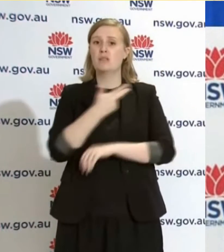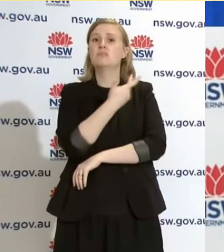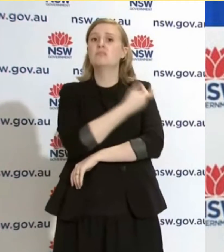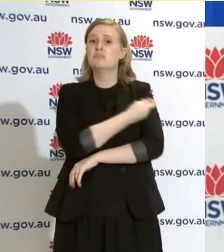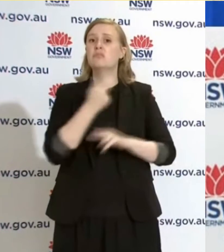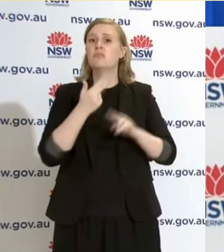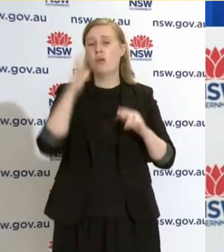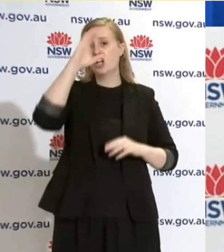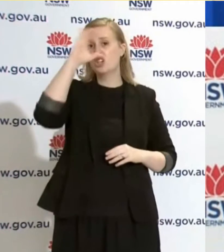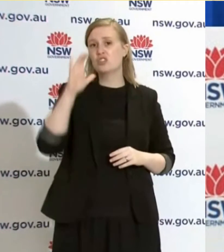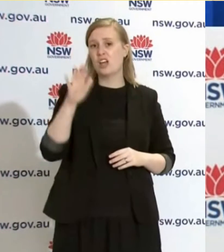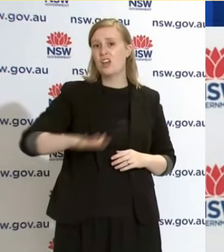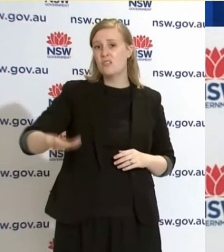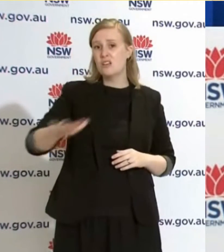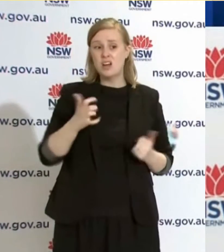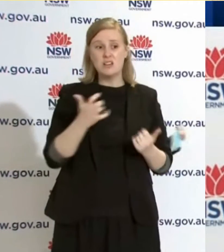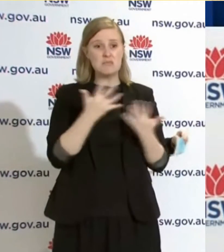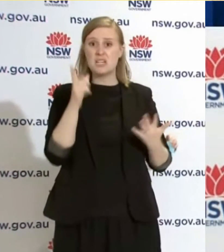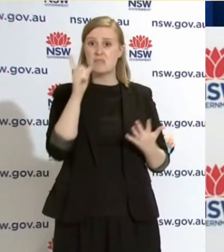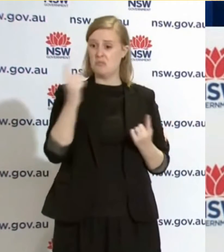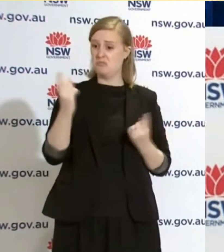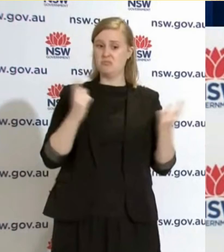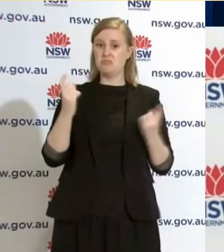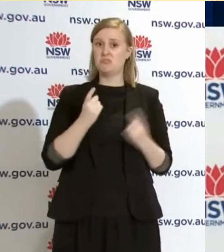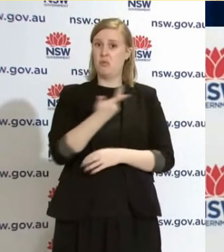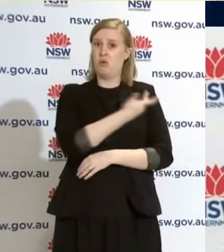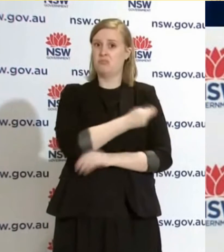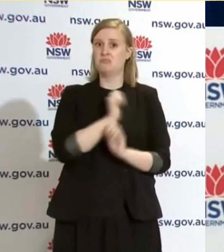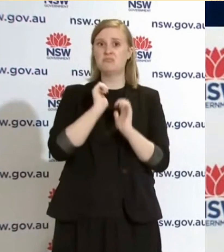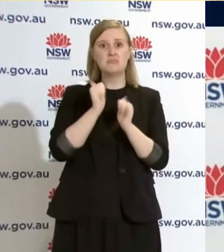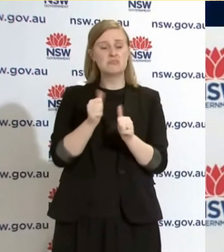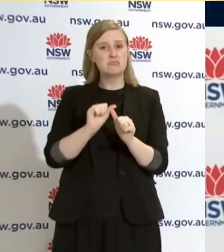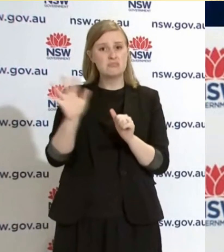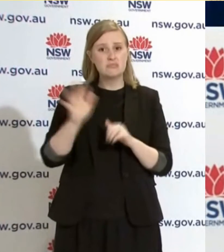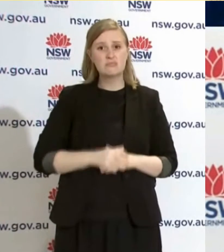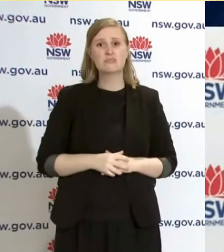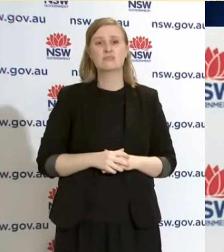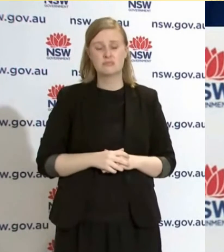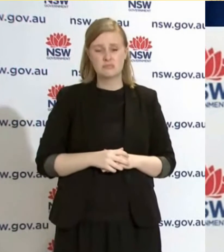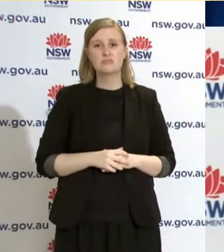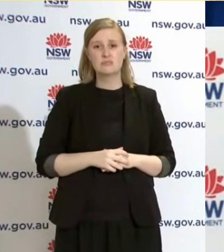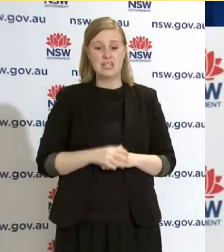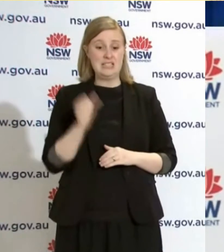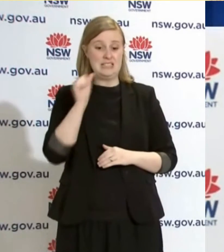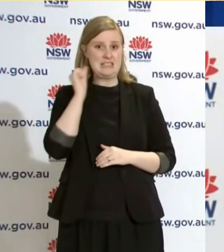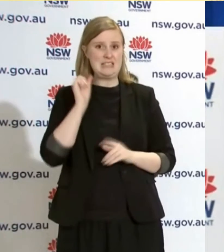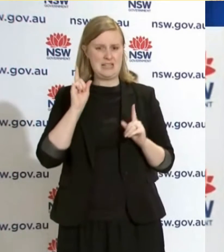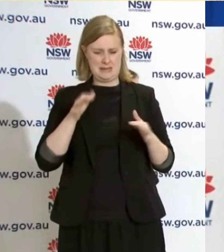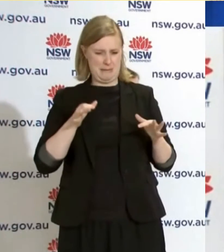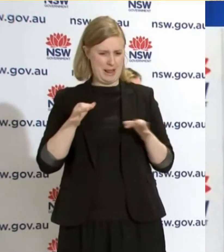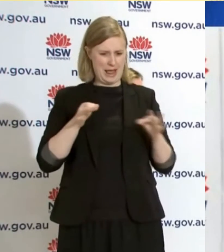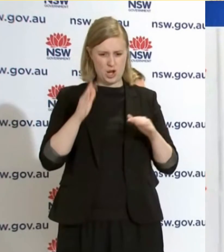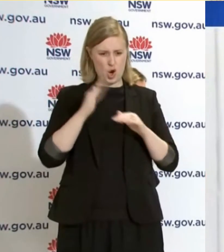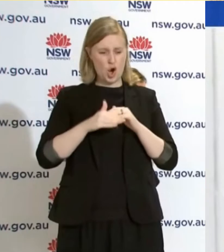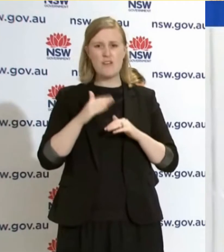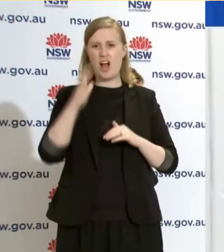LGAs, which is really pleasing. From yesterday, there's a plan rolling out across Western New South Wales in particular, going